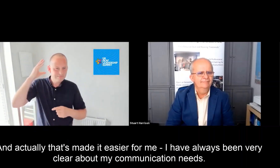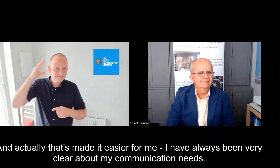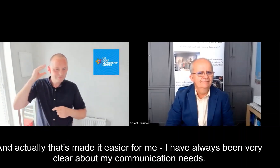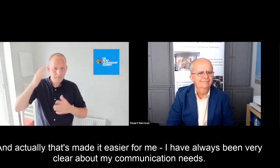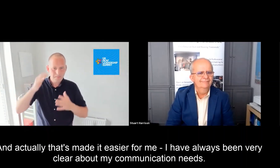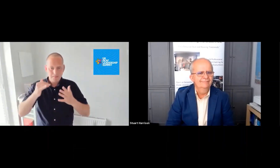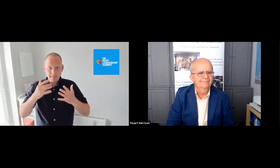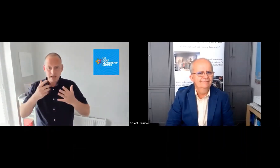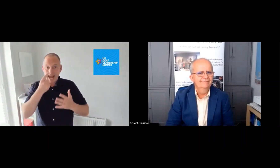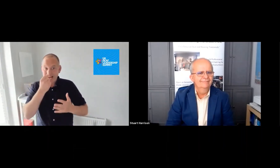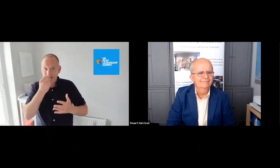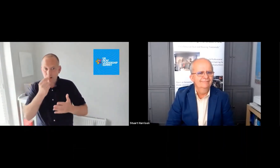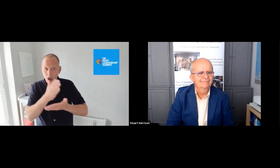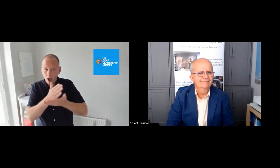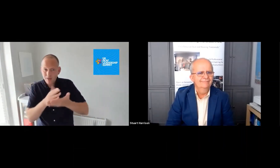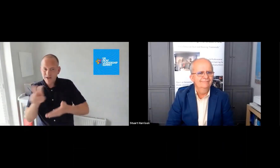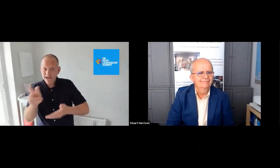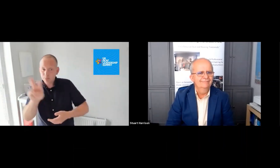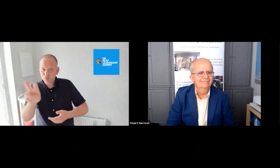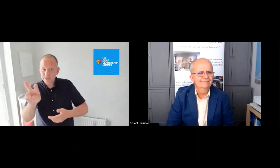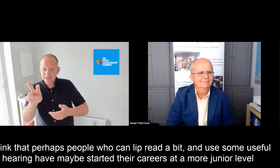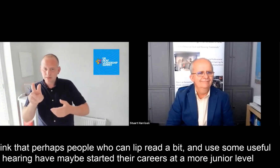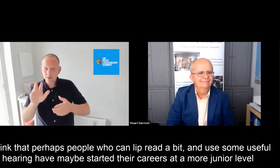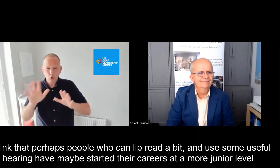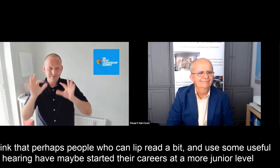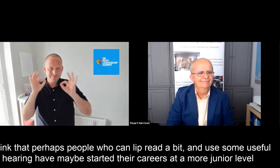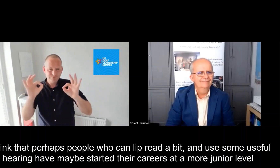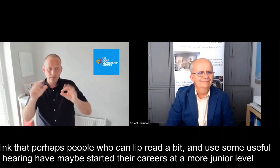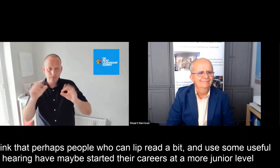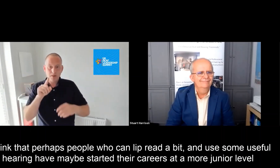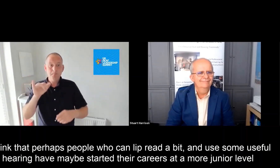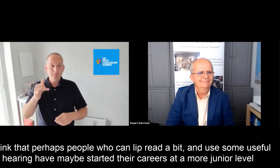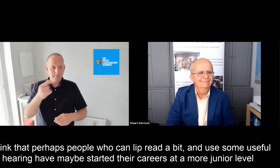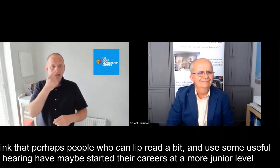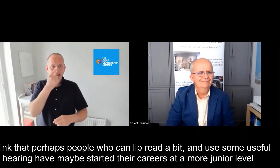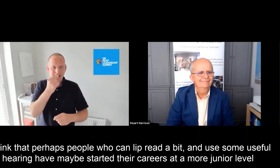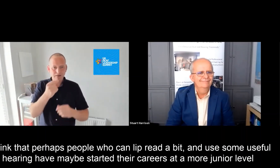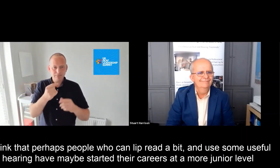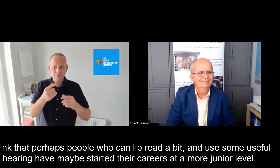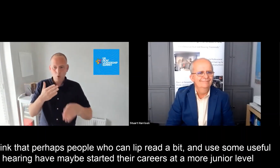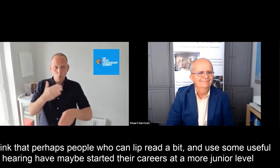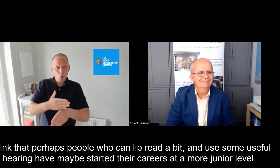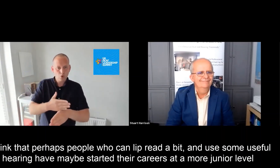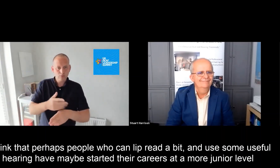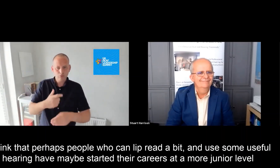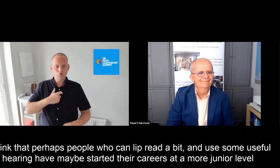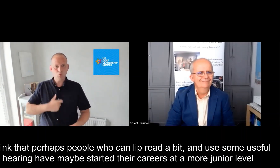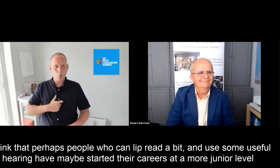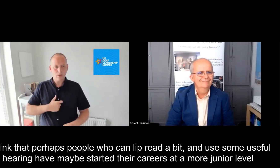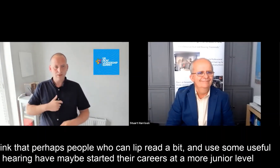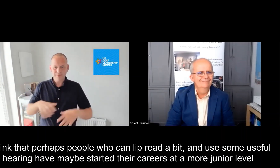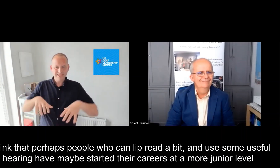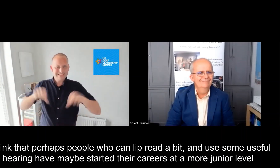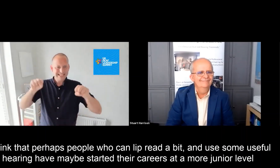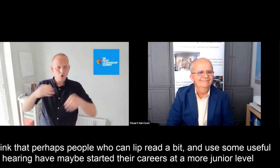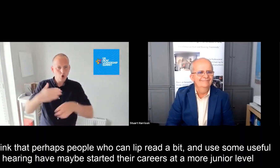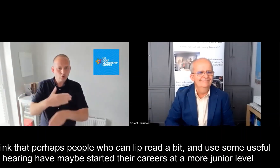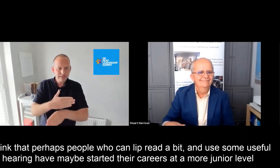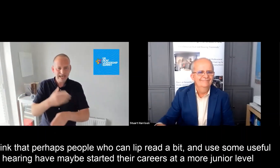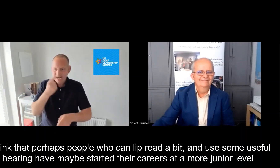needs. I think that perhaps people who can lip read a bit and use some useful hearing